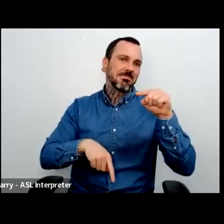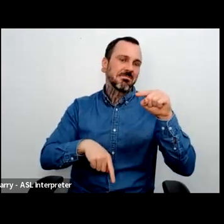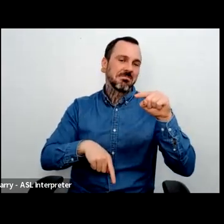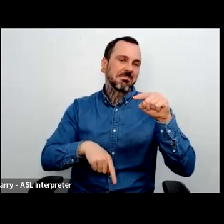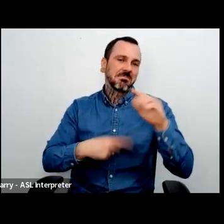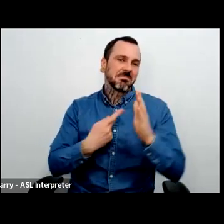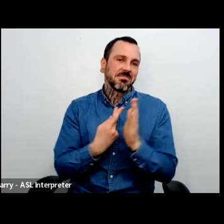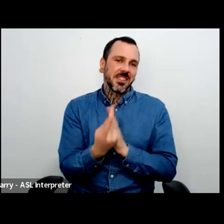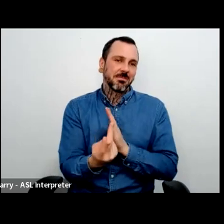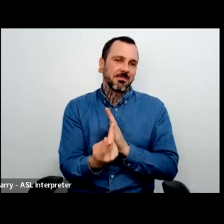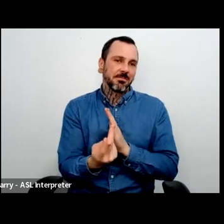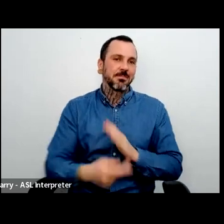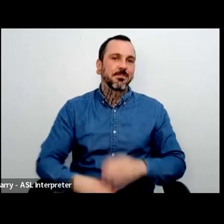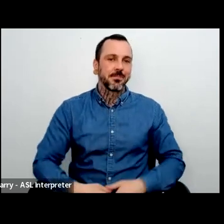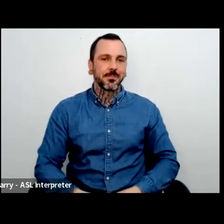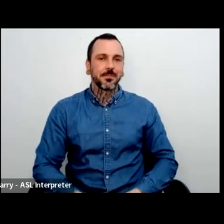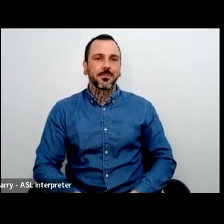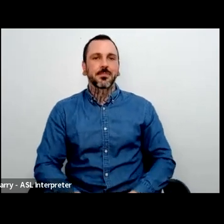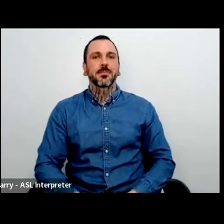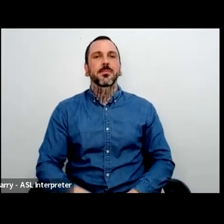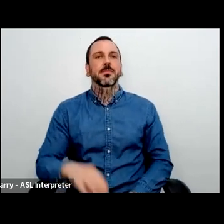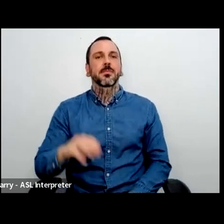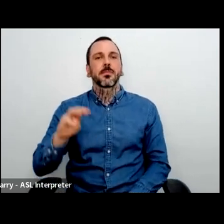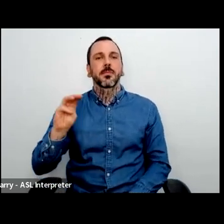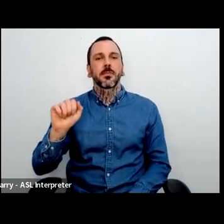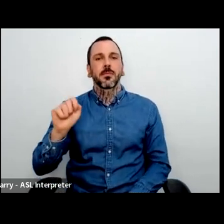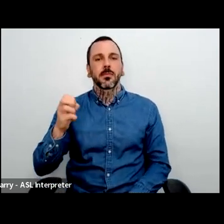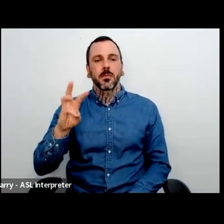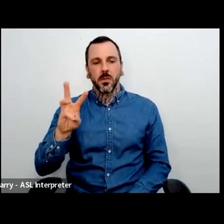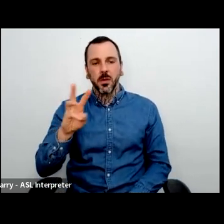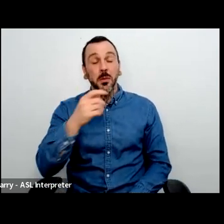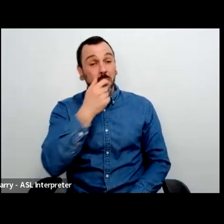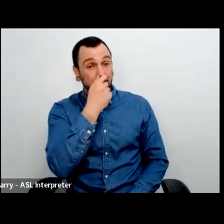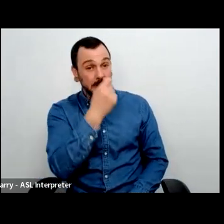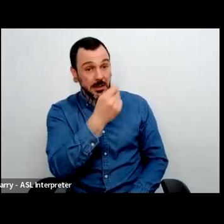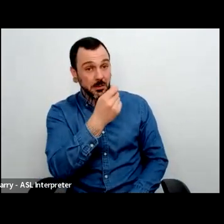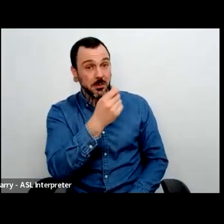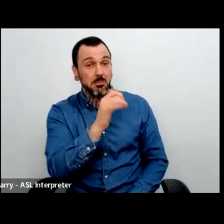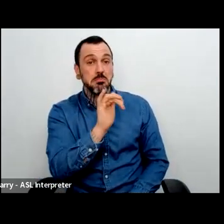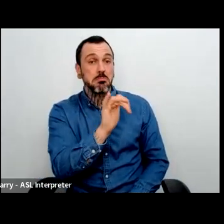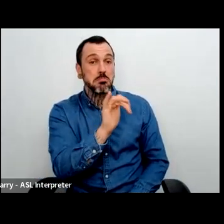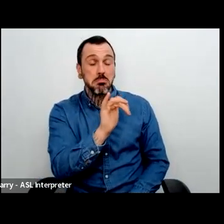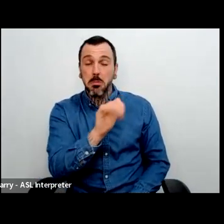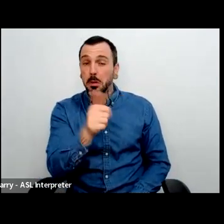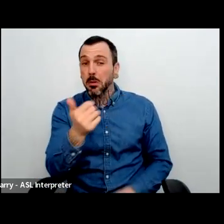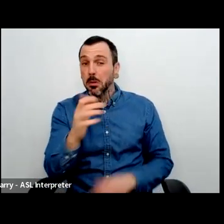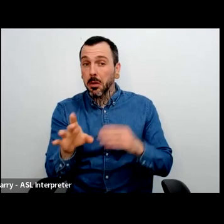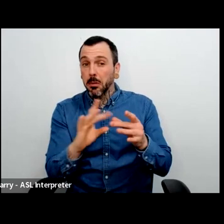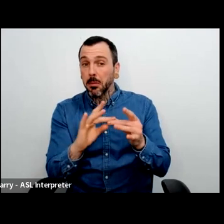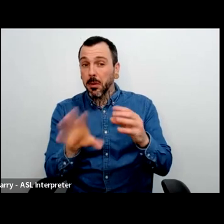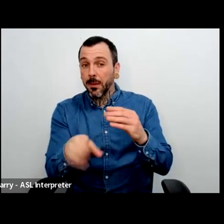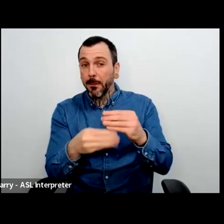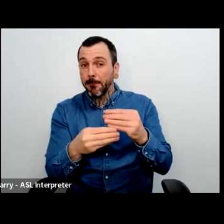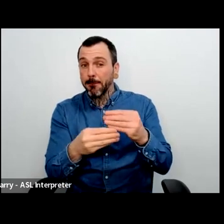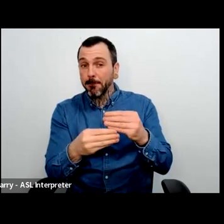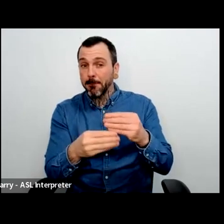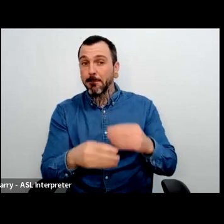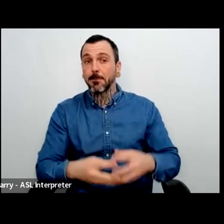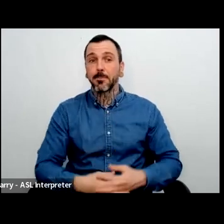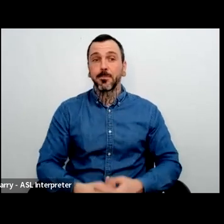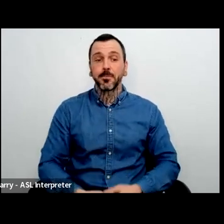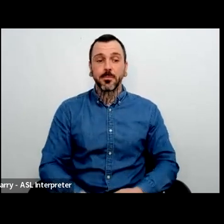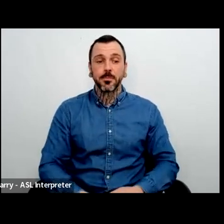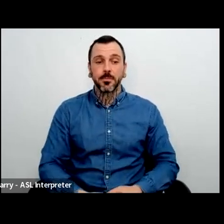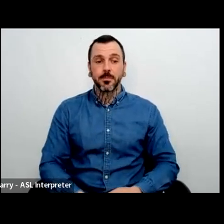Okay, interesting. Anyone have anything else they would like to add on that? I will say that the